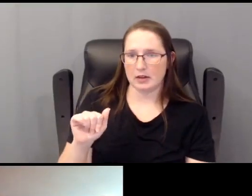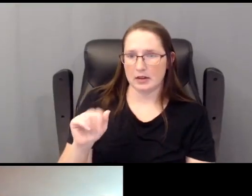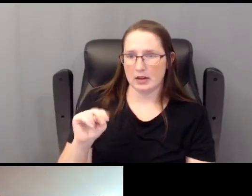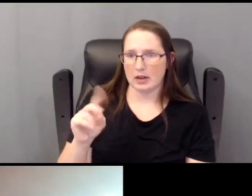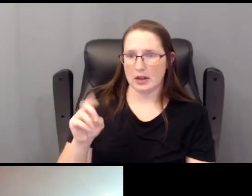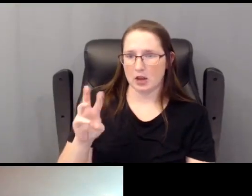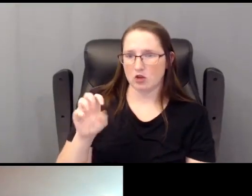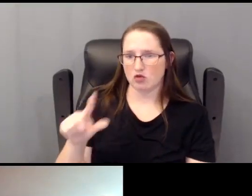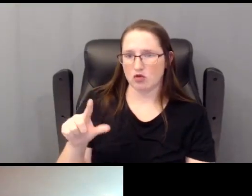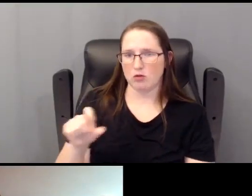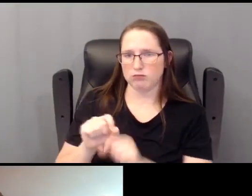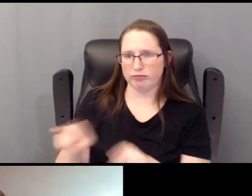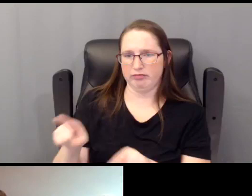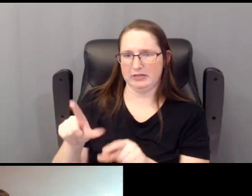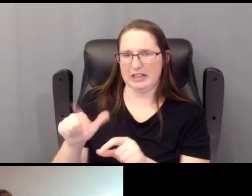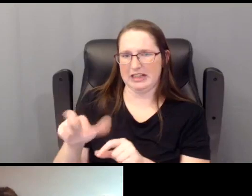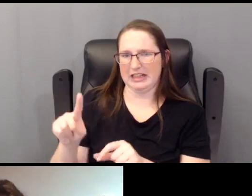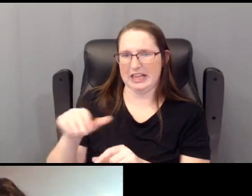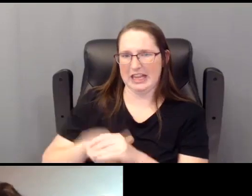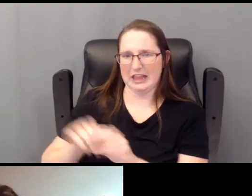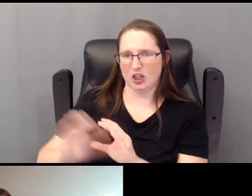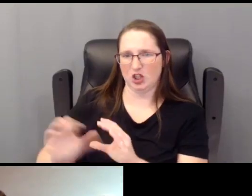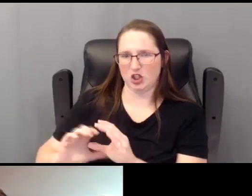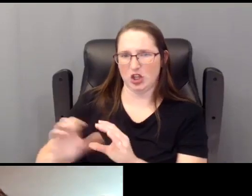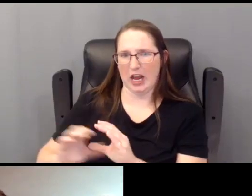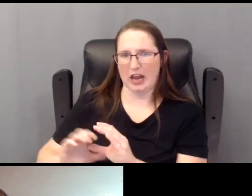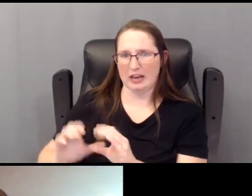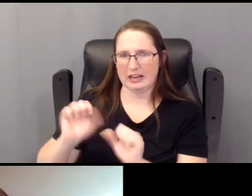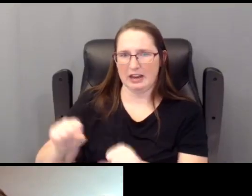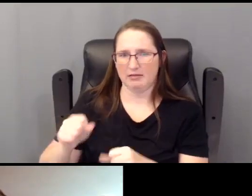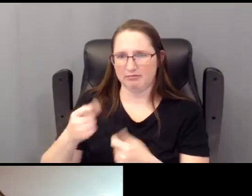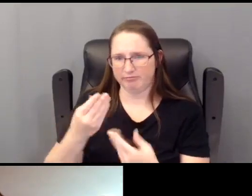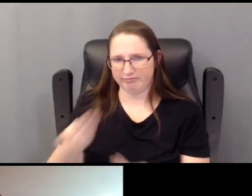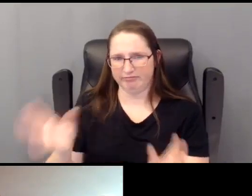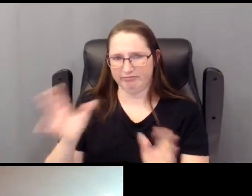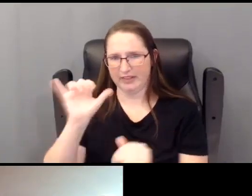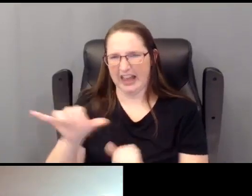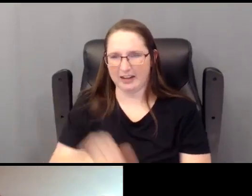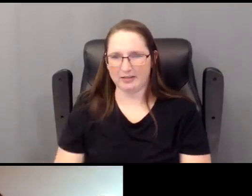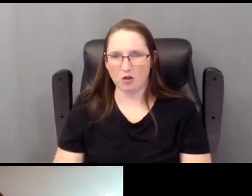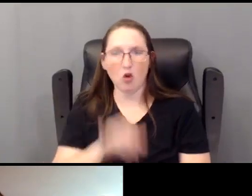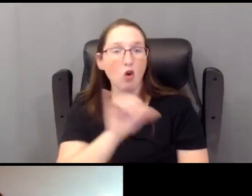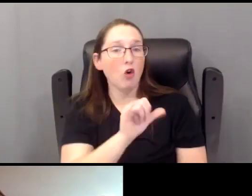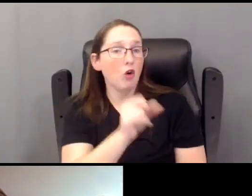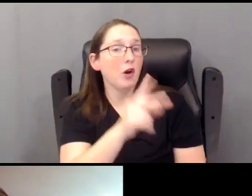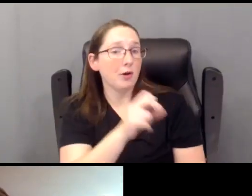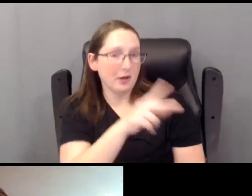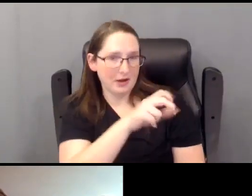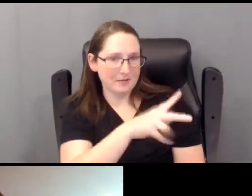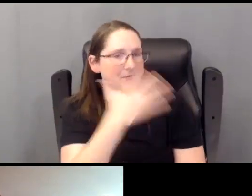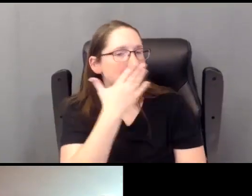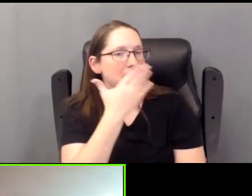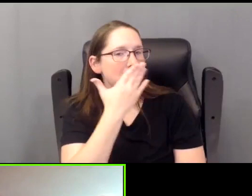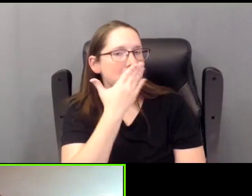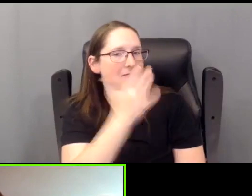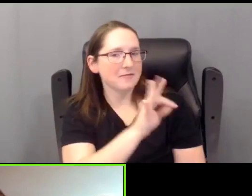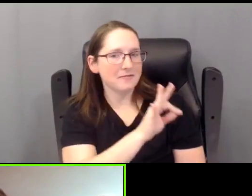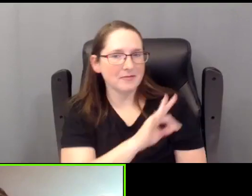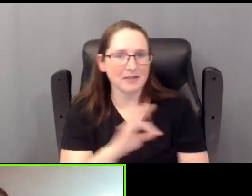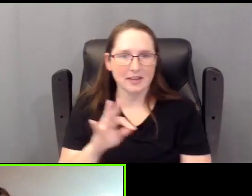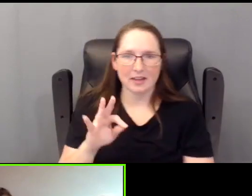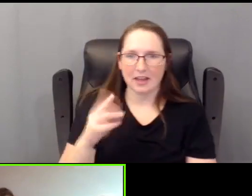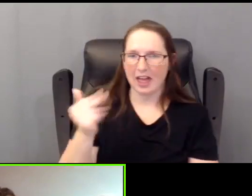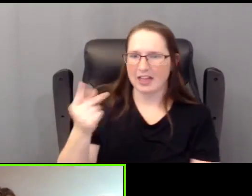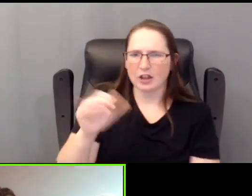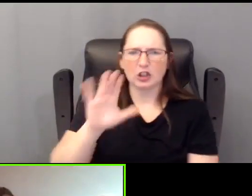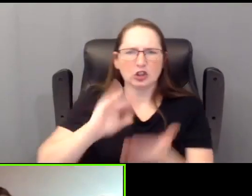the chat. Thank you, to be able to access that. Oh, okay. Thank Thank you. you, Heather, Andrew. excuse me,